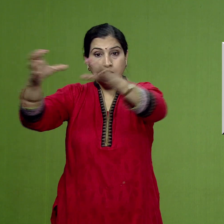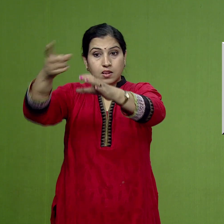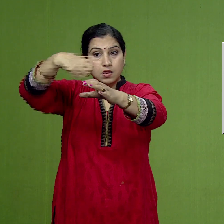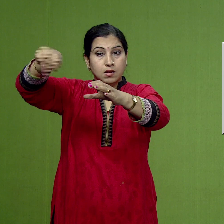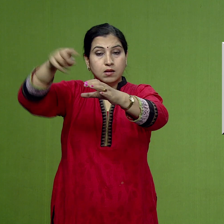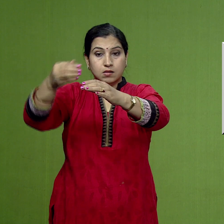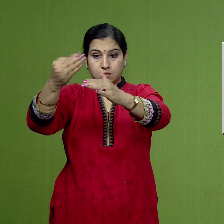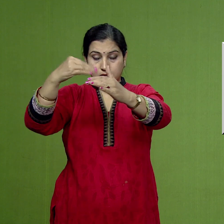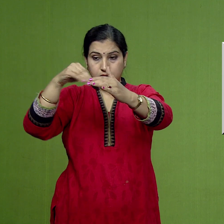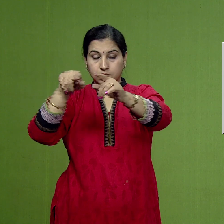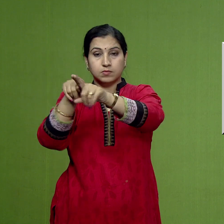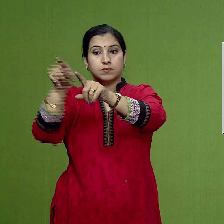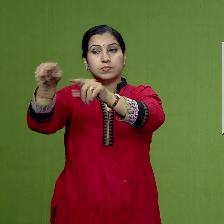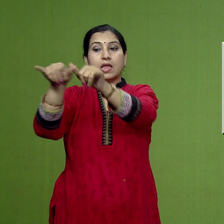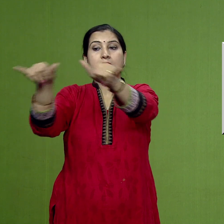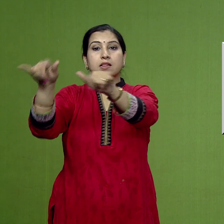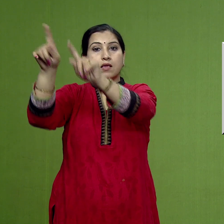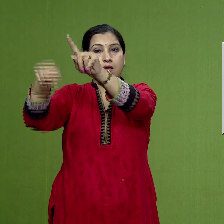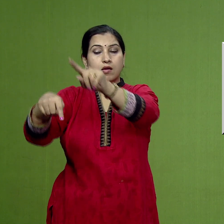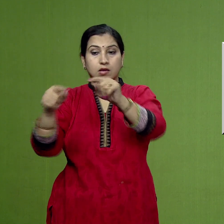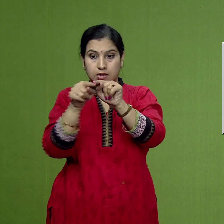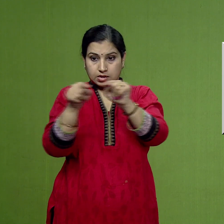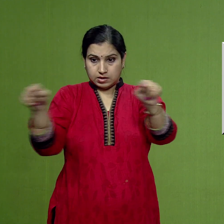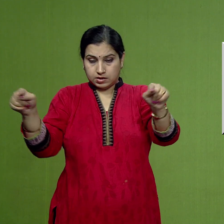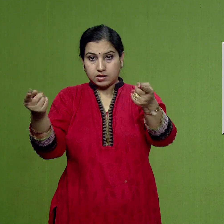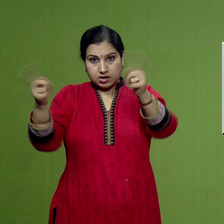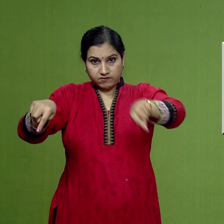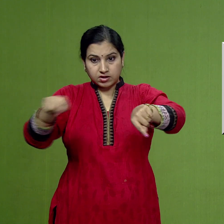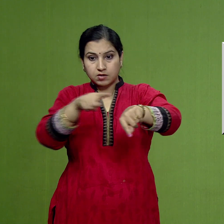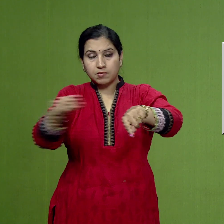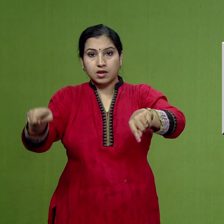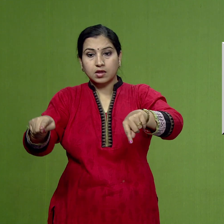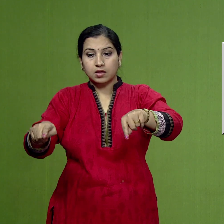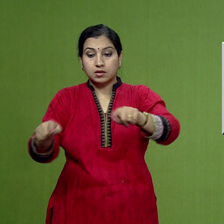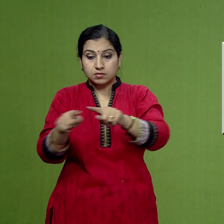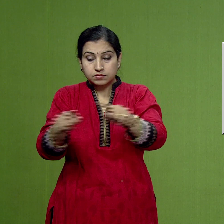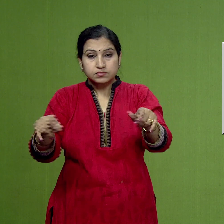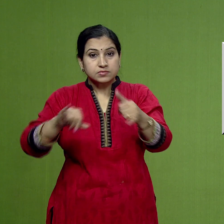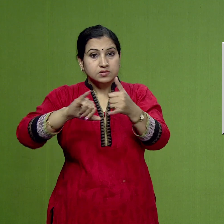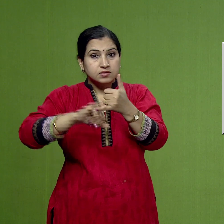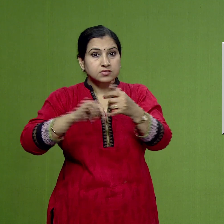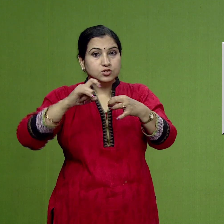unit divided by total area in square kilometer of that particular